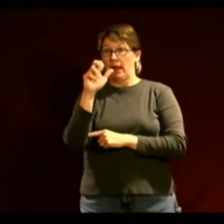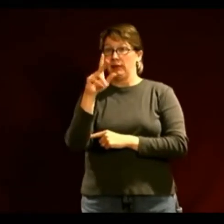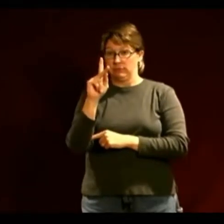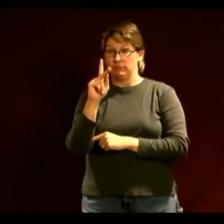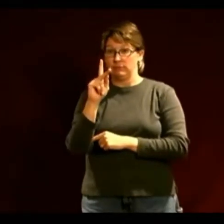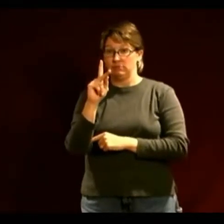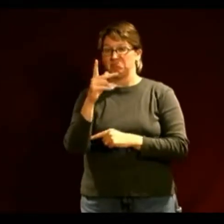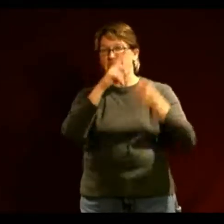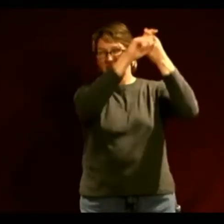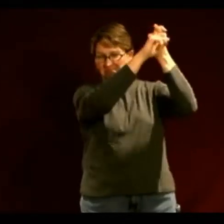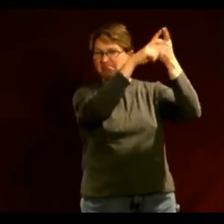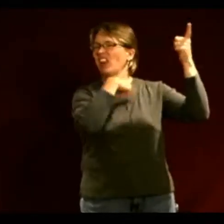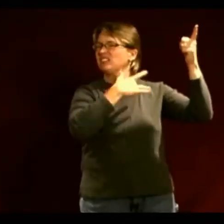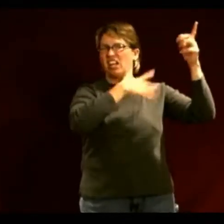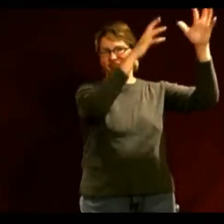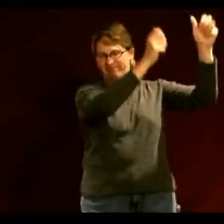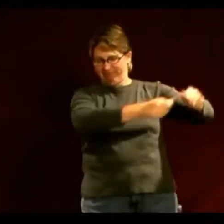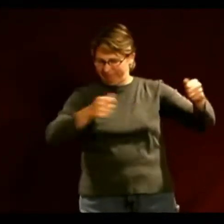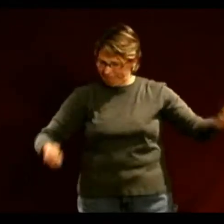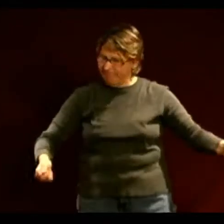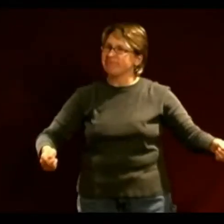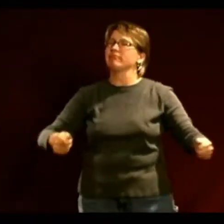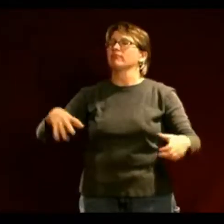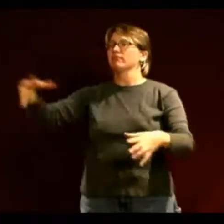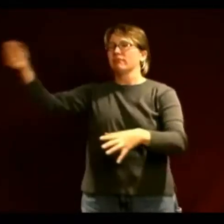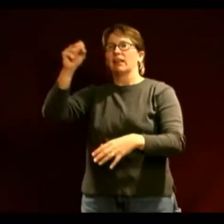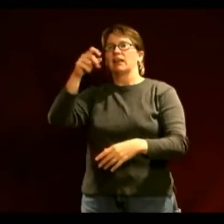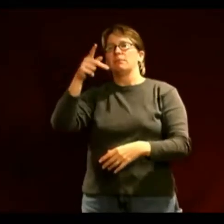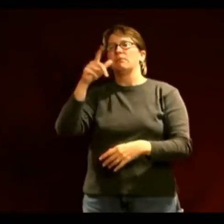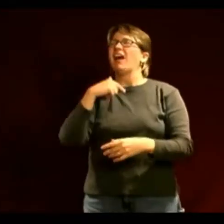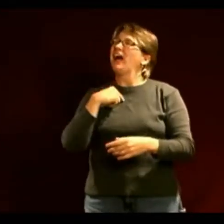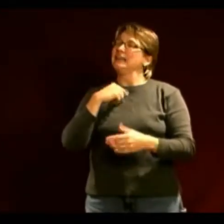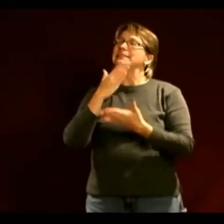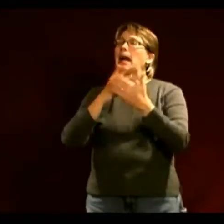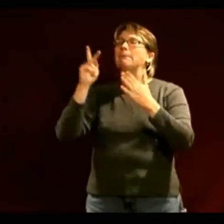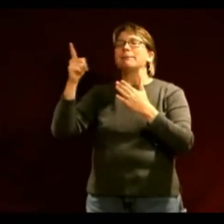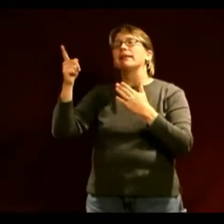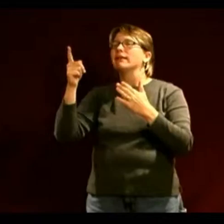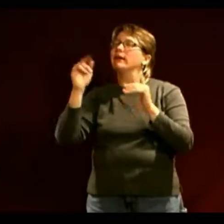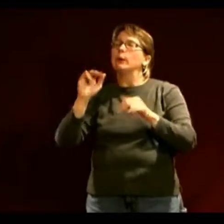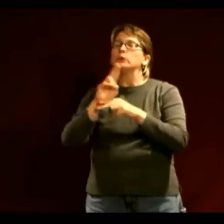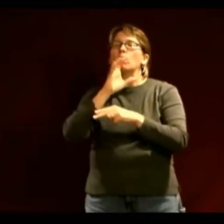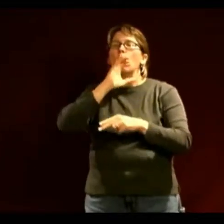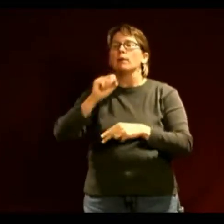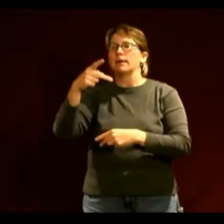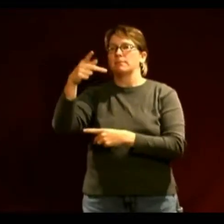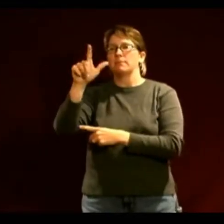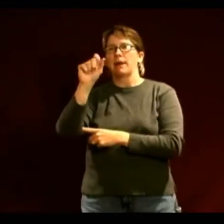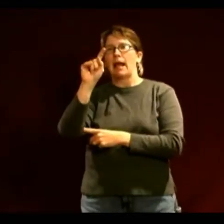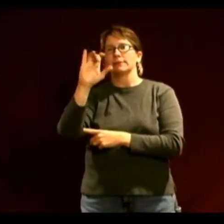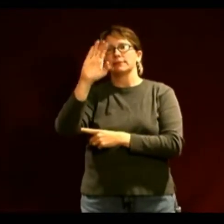and then mark off items as we pack. I use a Duluth pack. A friend of mine had